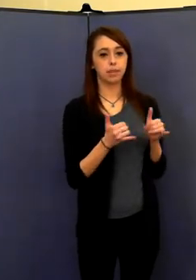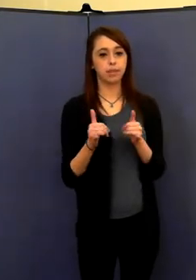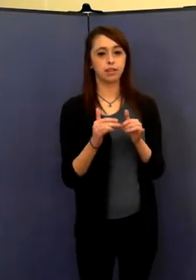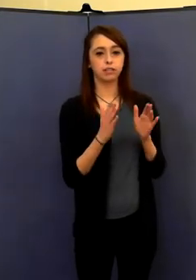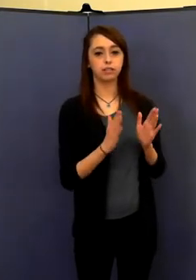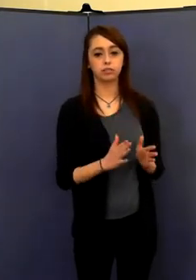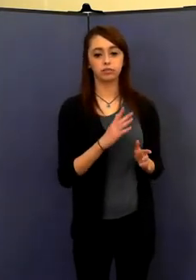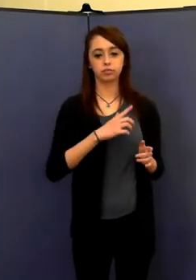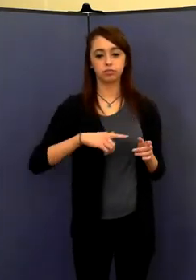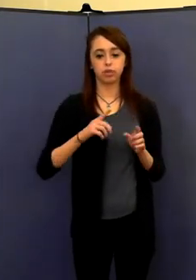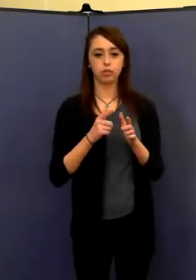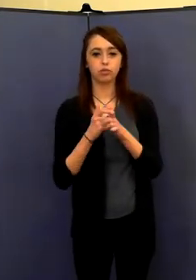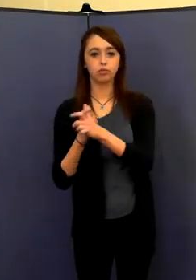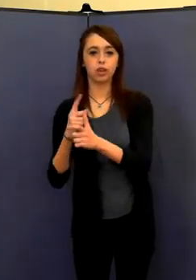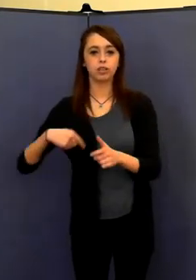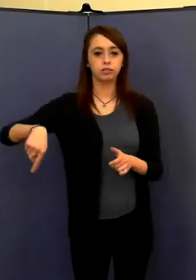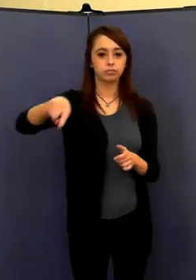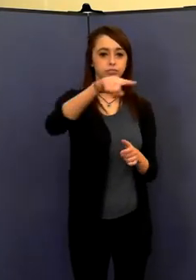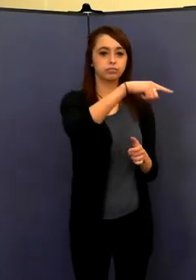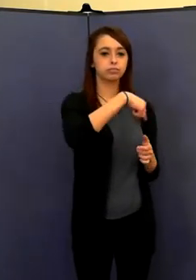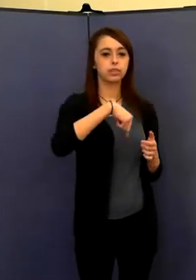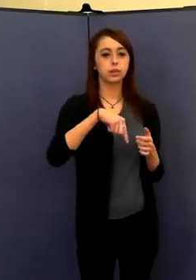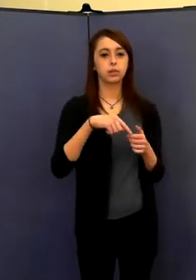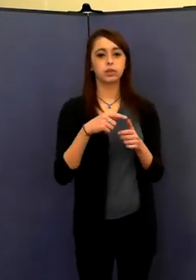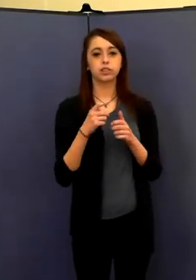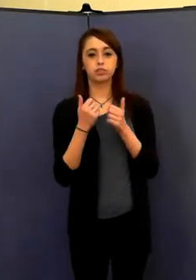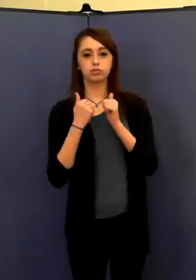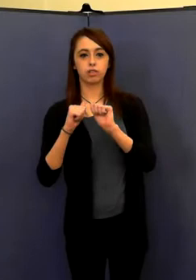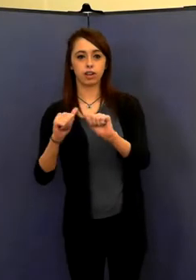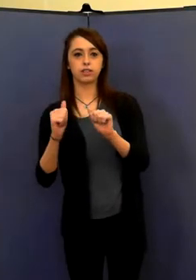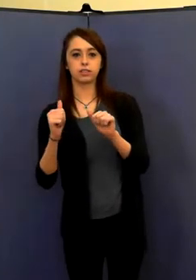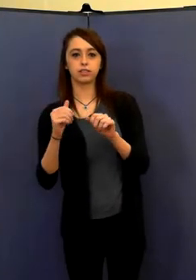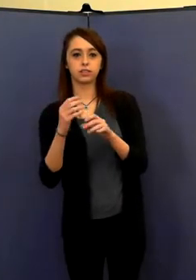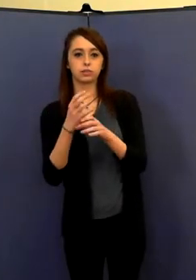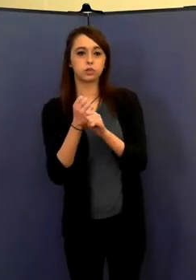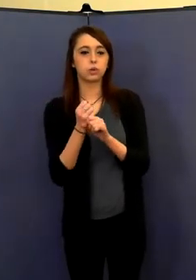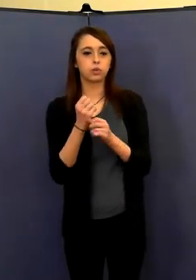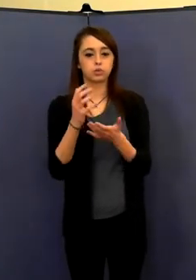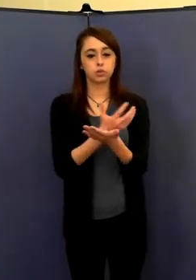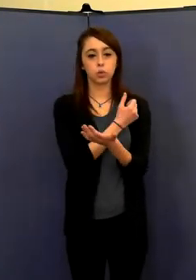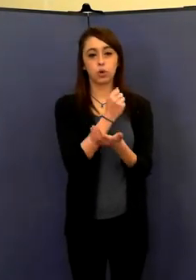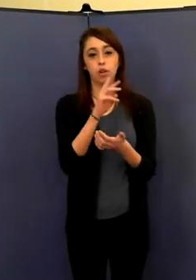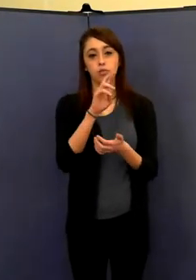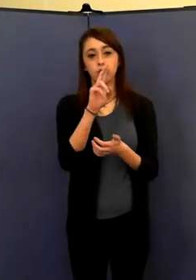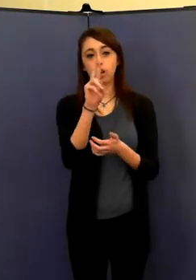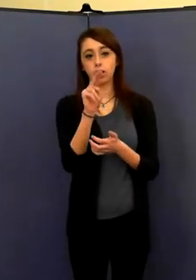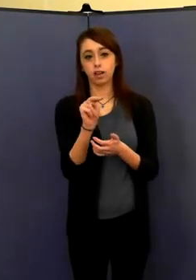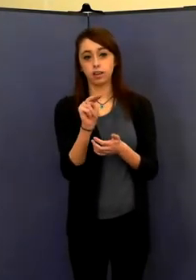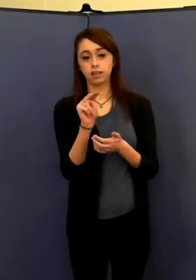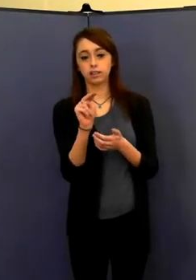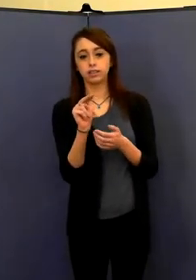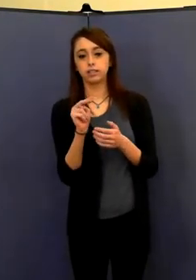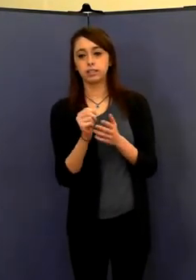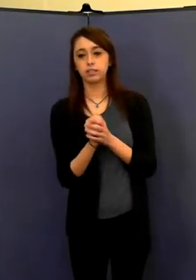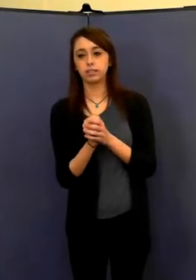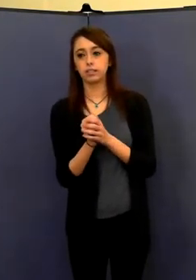touch when they are trying to score a run, and also where the opposing team that's in the field has to touch to tag the player